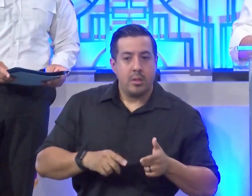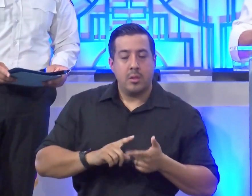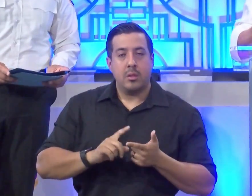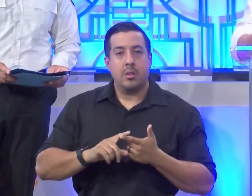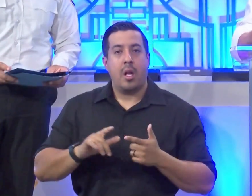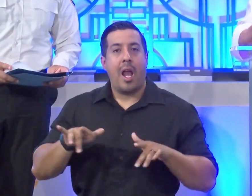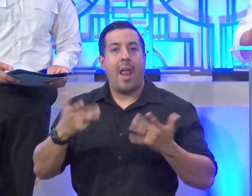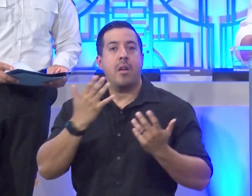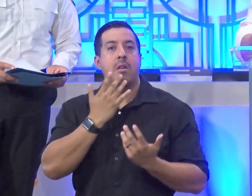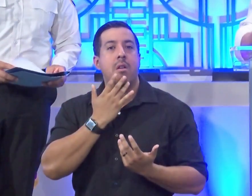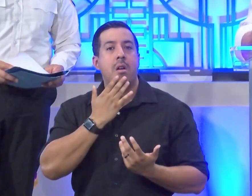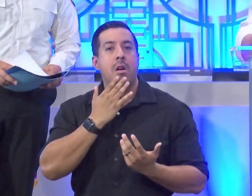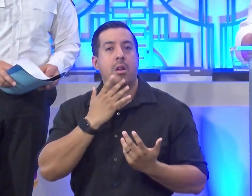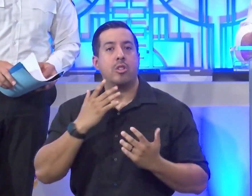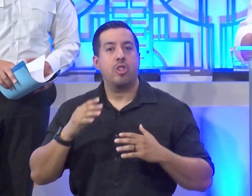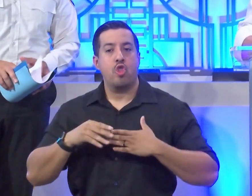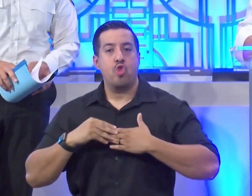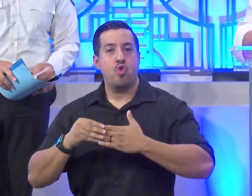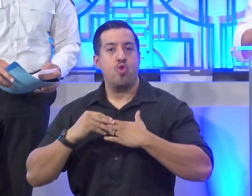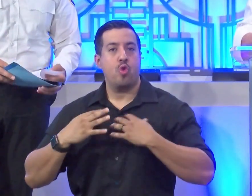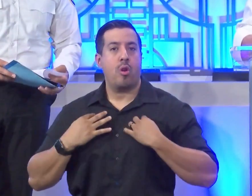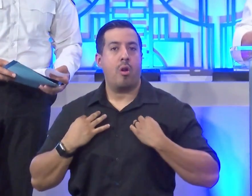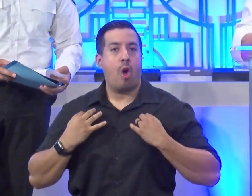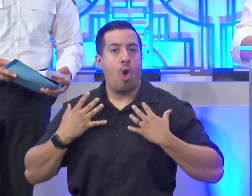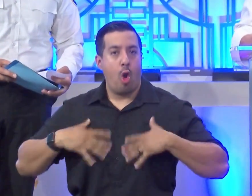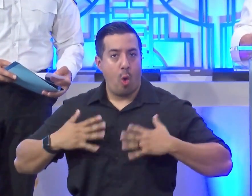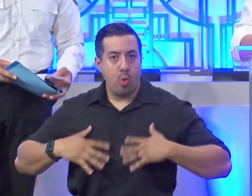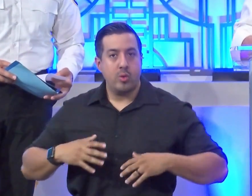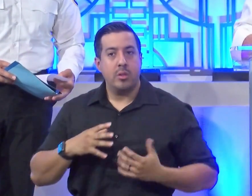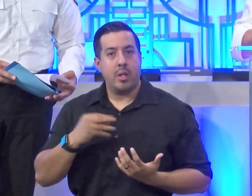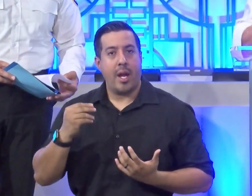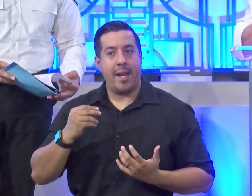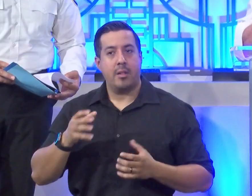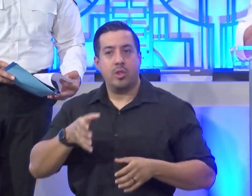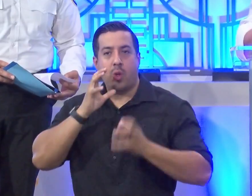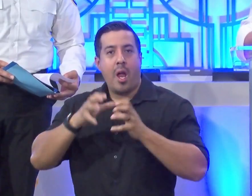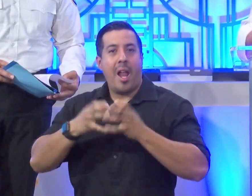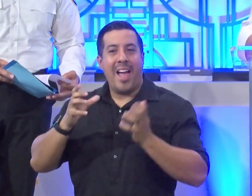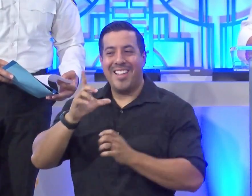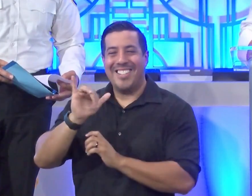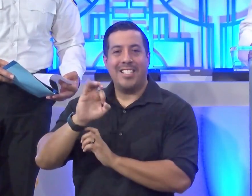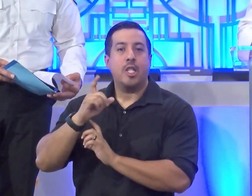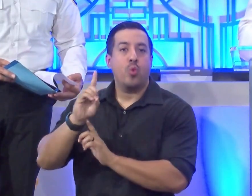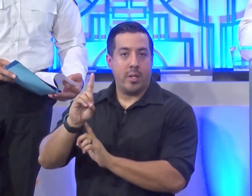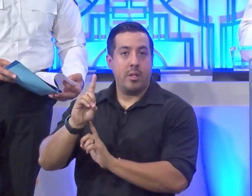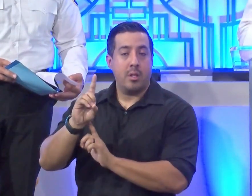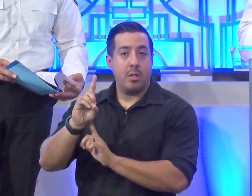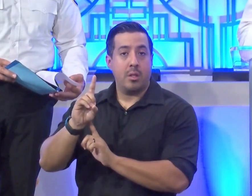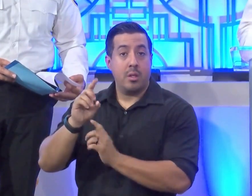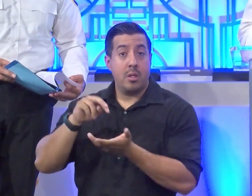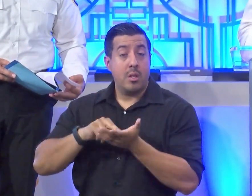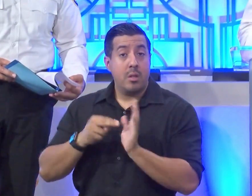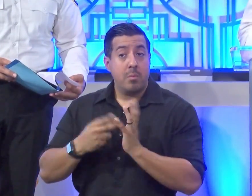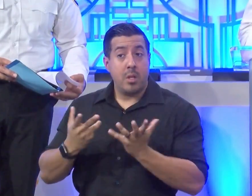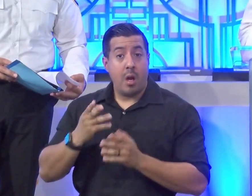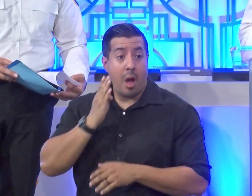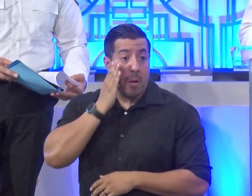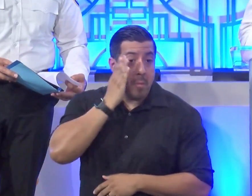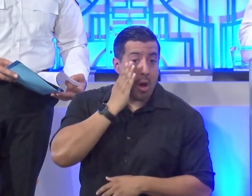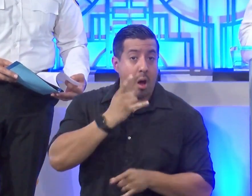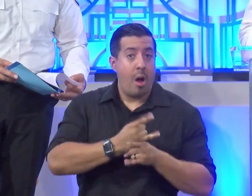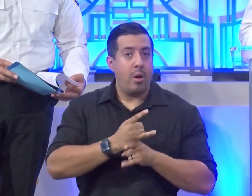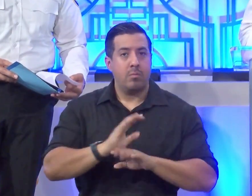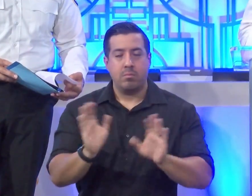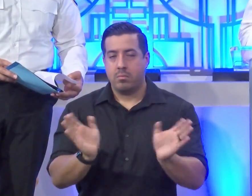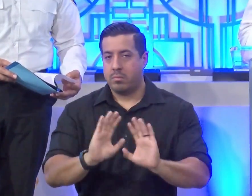colored, loose-fitting clothes and drink plenty of liquids. But when we talk about liquids, that does not mean beer or